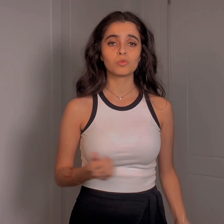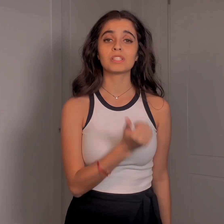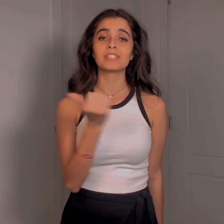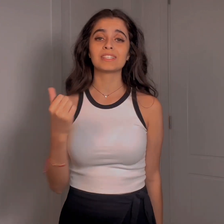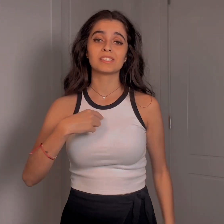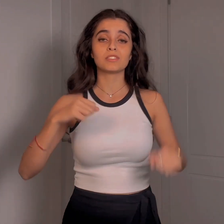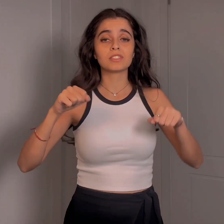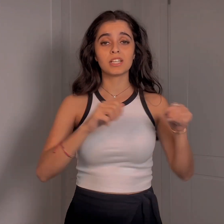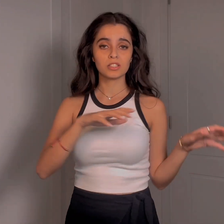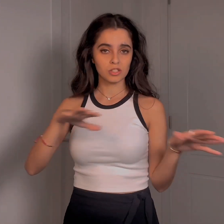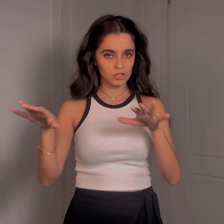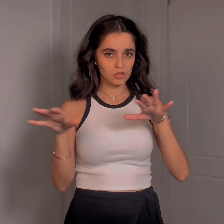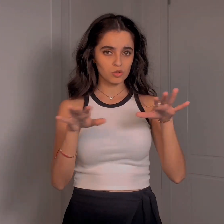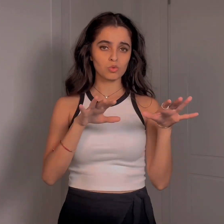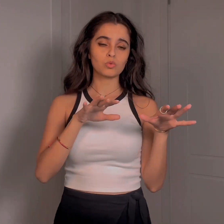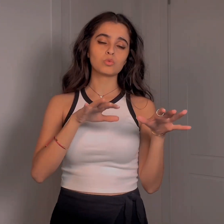what else I can do.